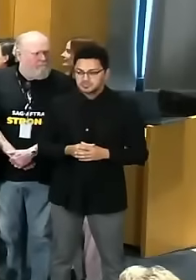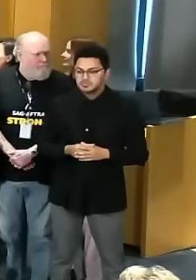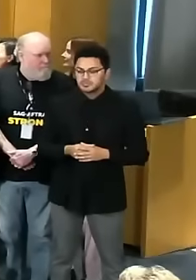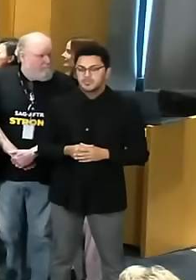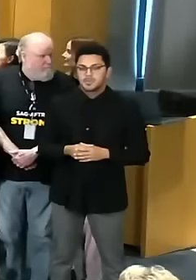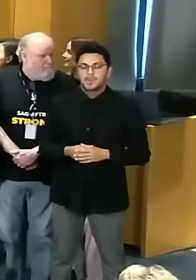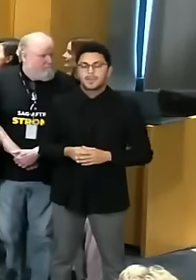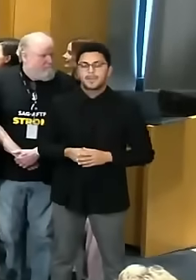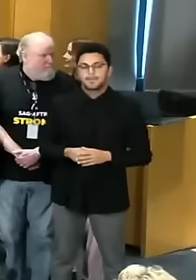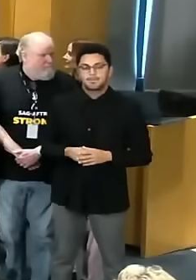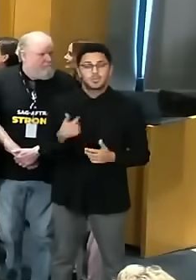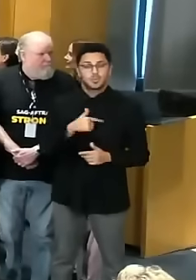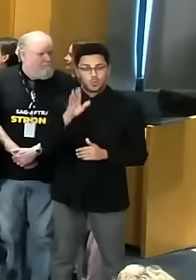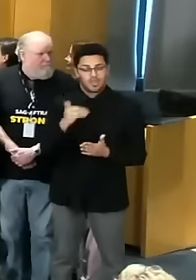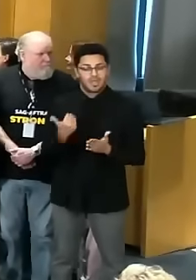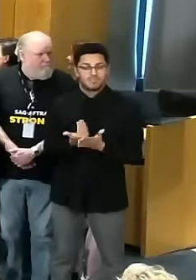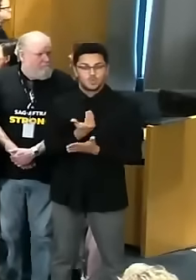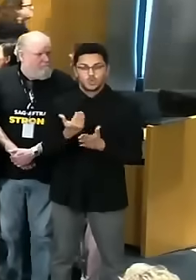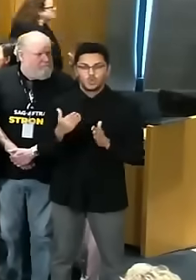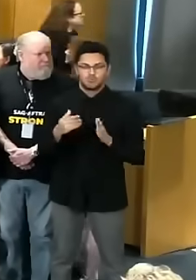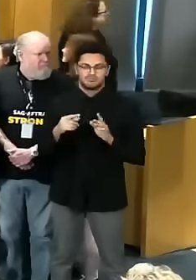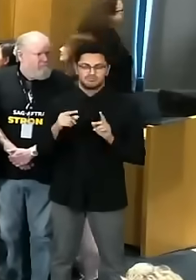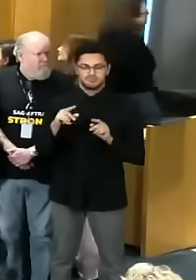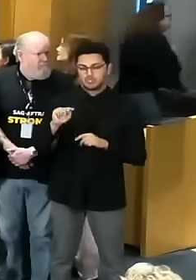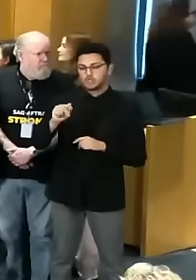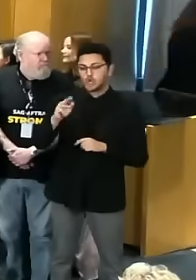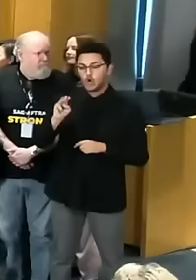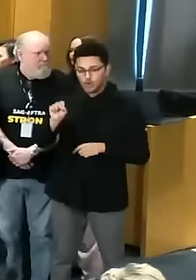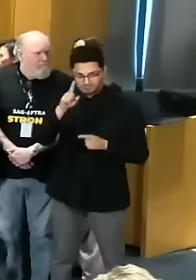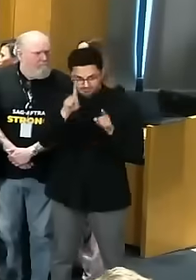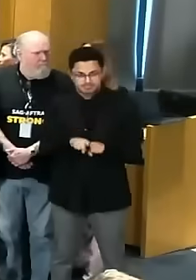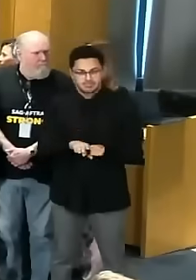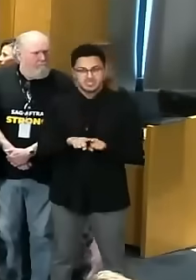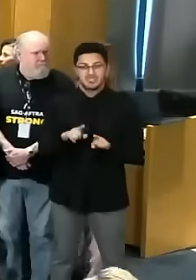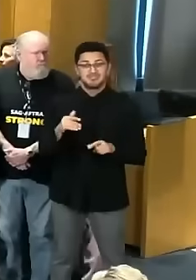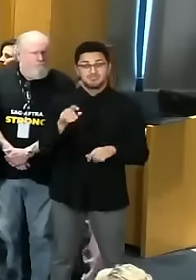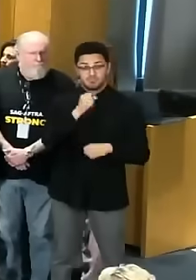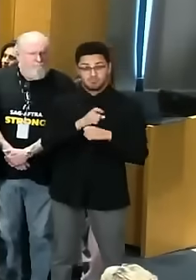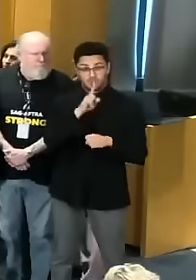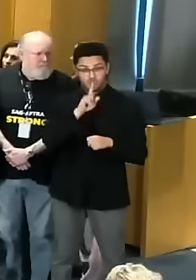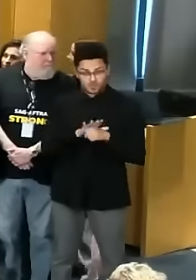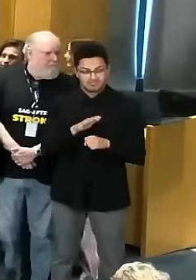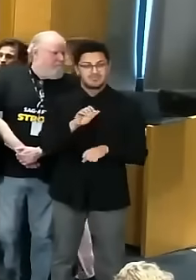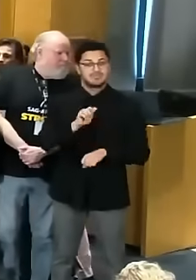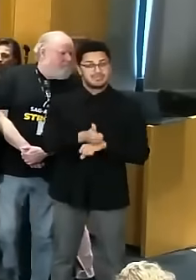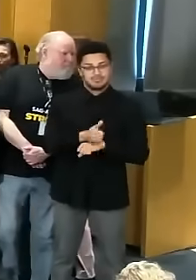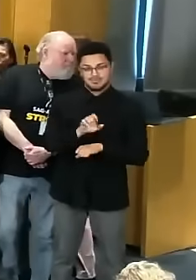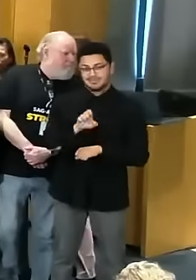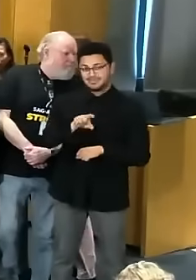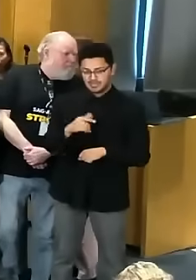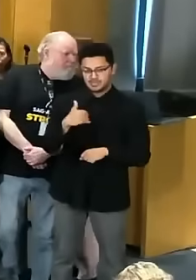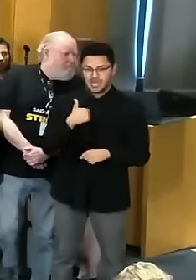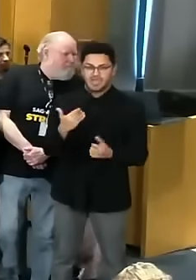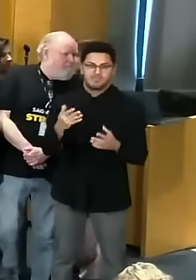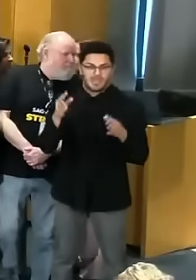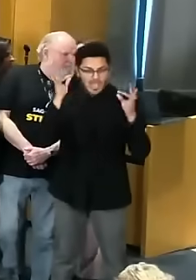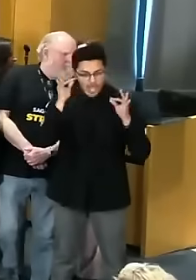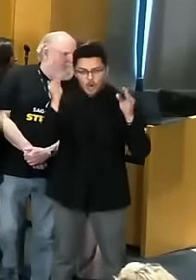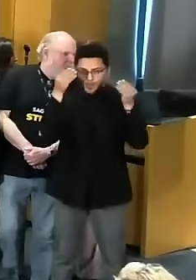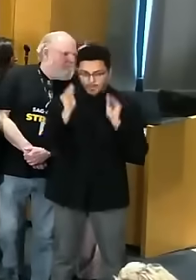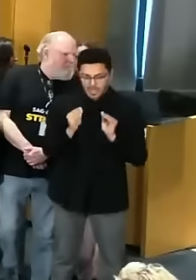sure. We'll have new terms to ensure that sets have proper hair and makeup services for all performers, including those